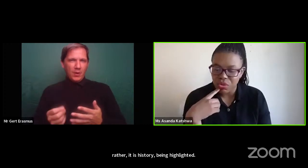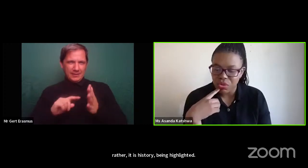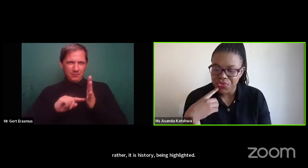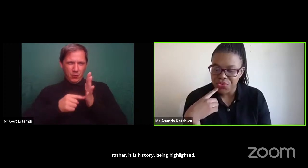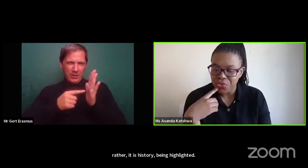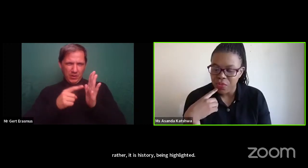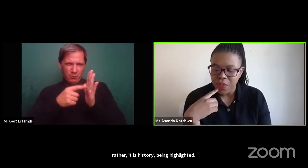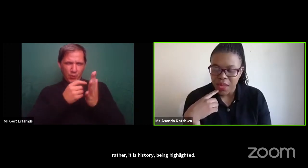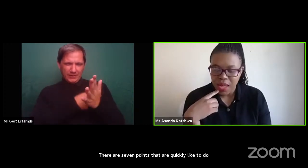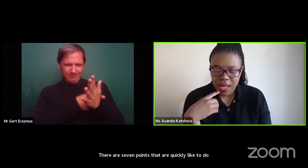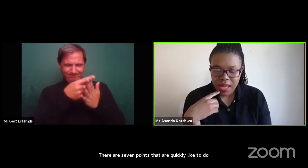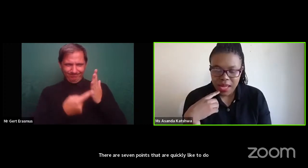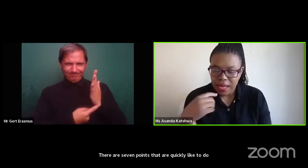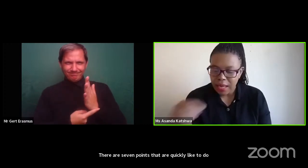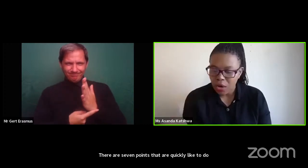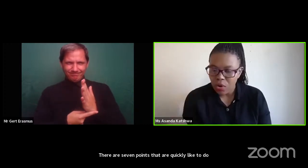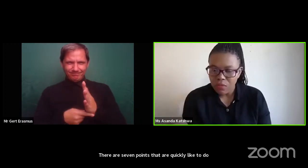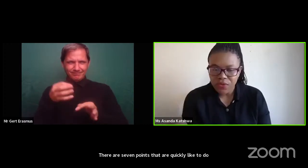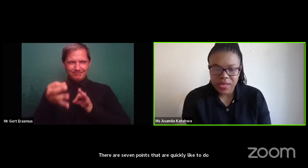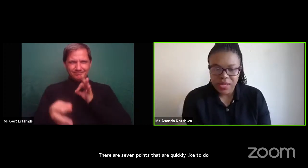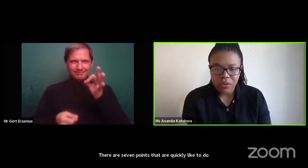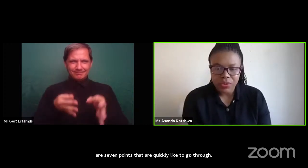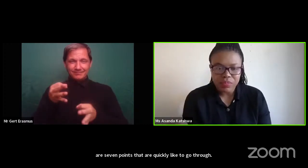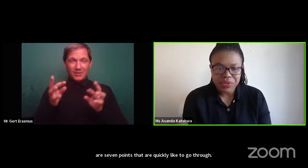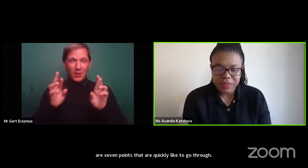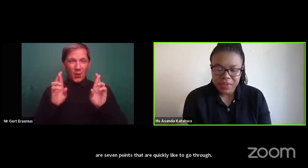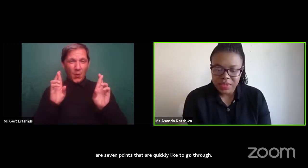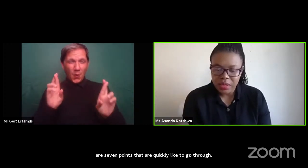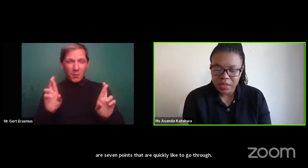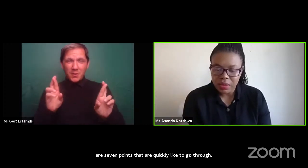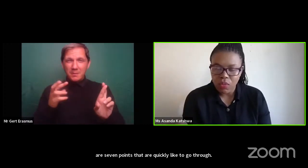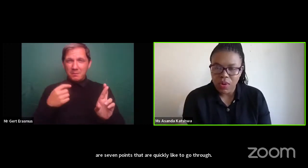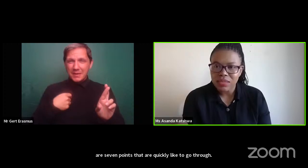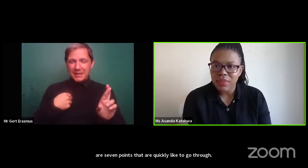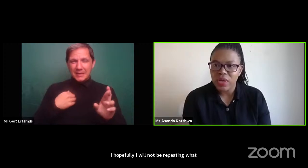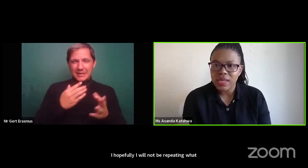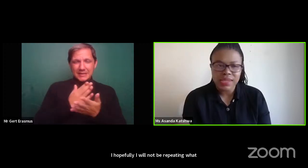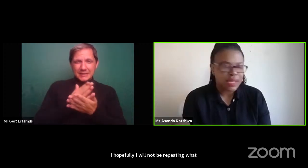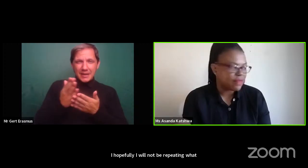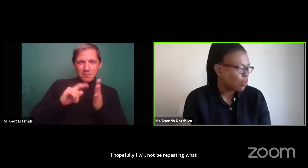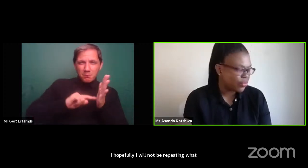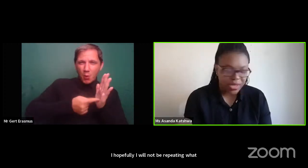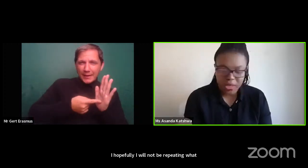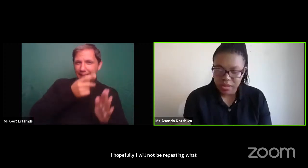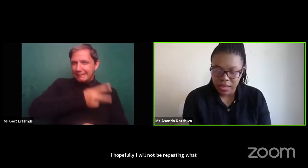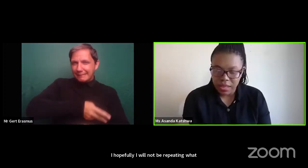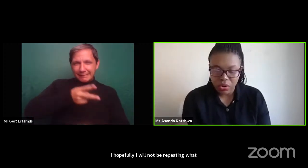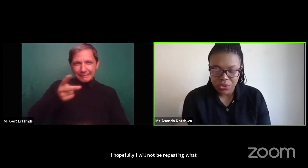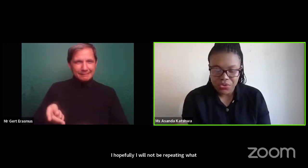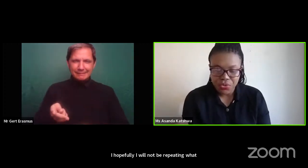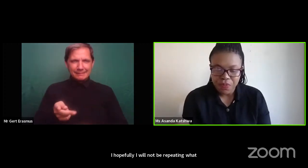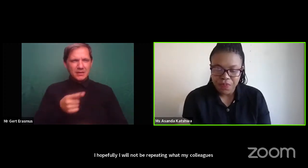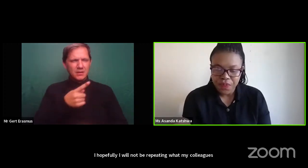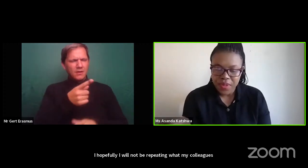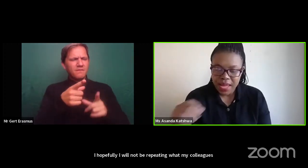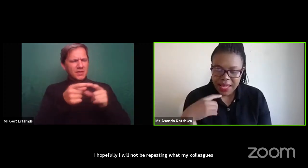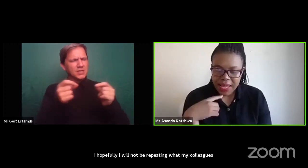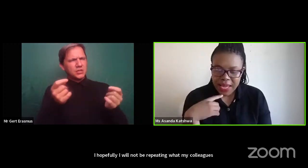to go through. Hopefully I will not be repeating what my colleagues have already gone